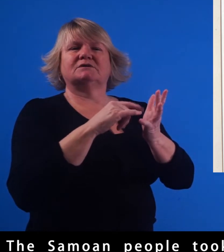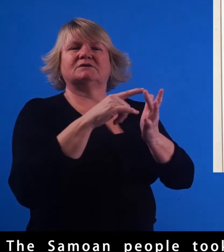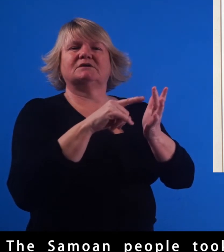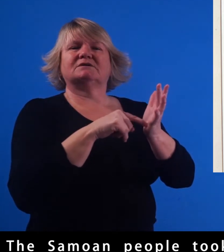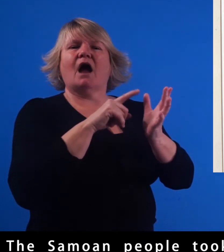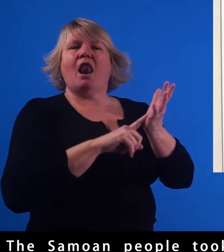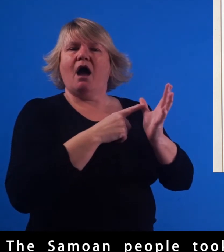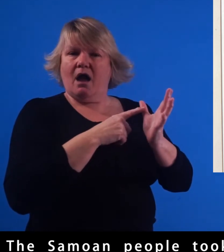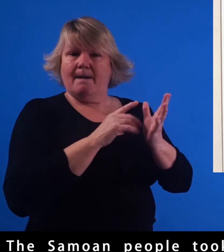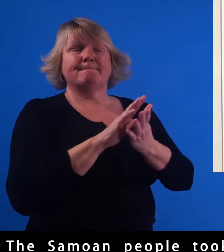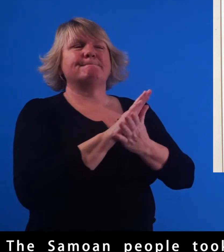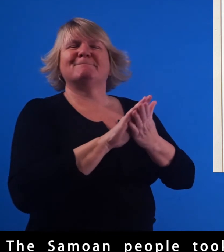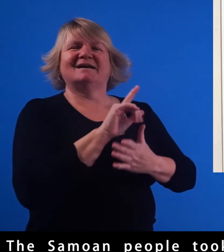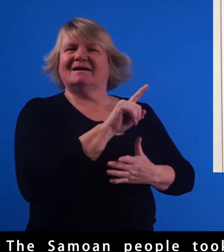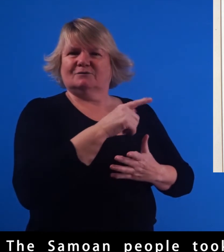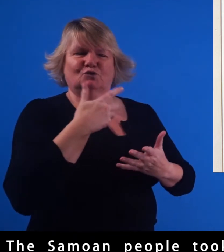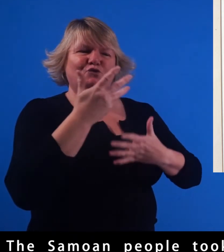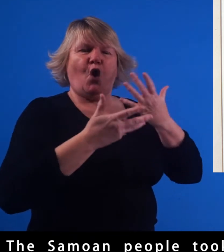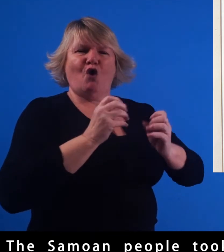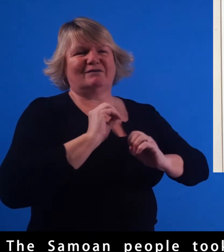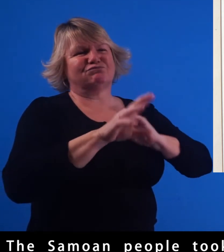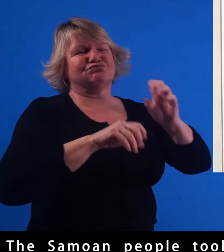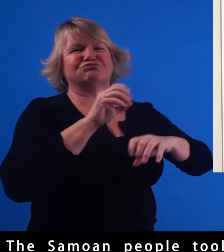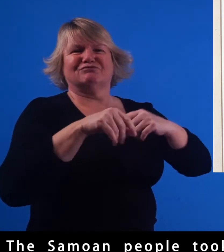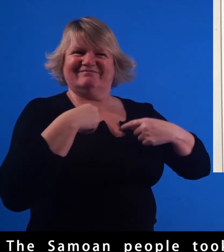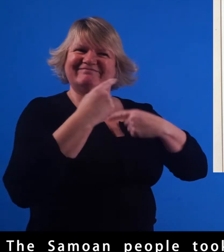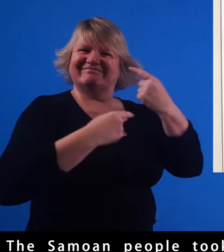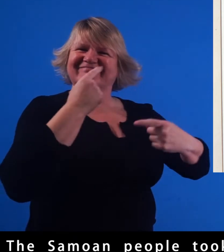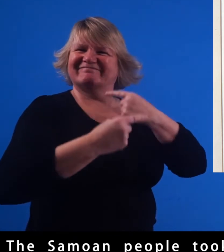meaning teller of tales.